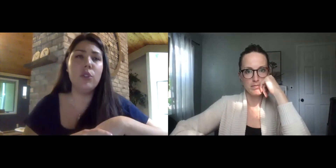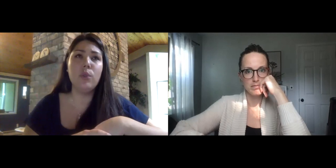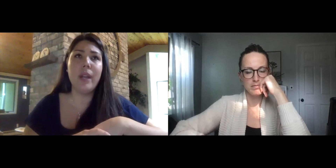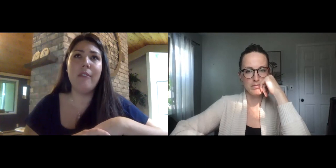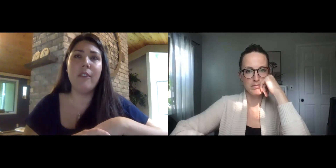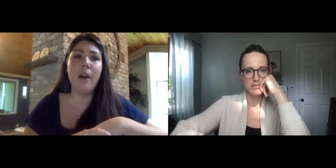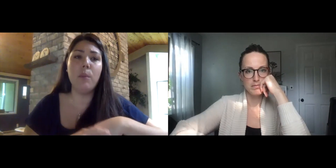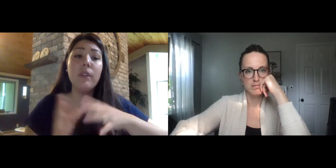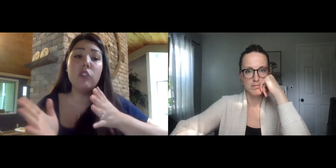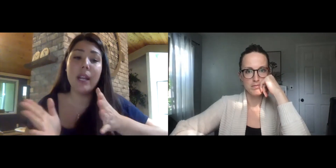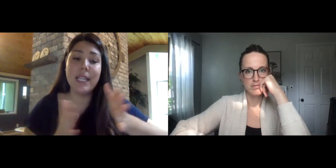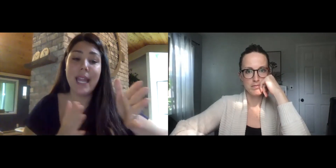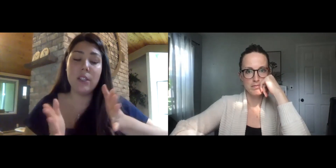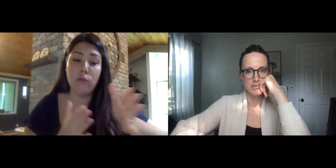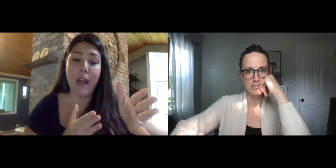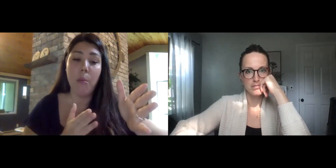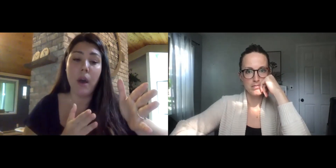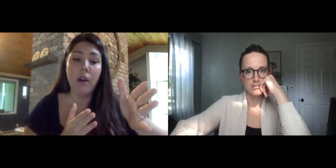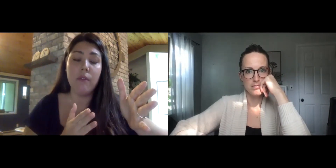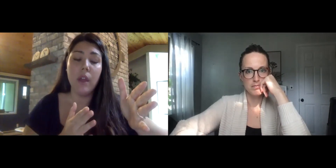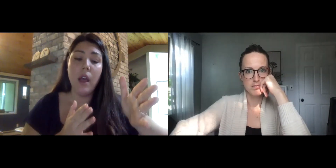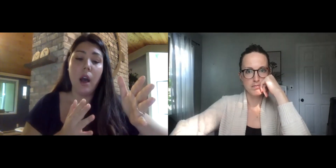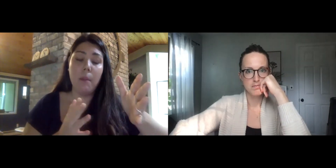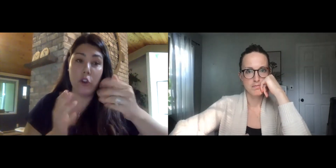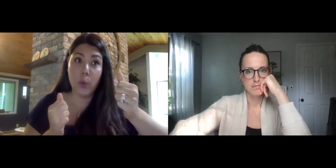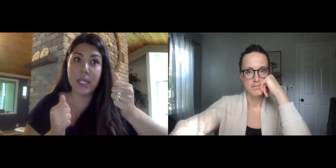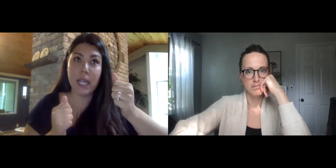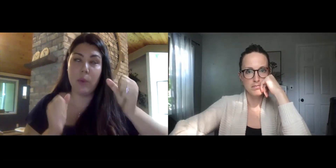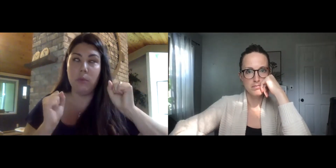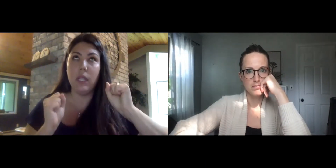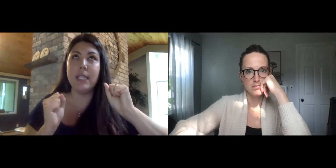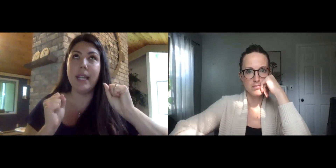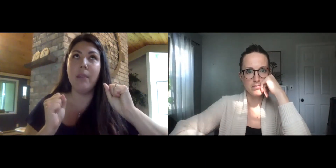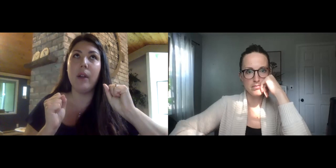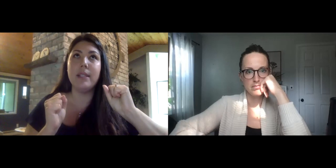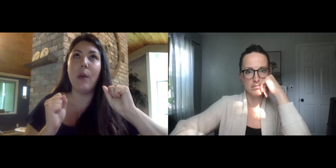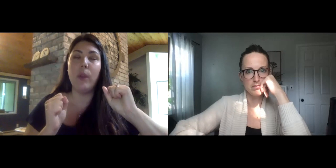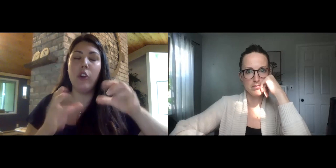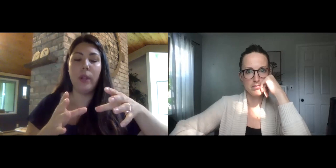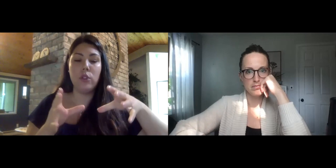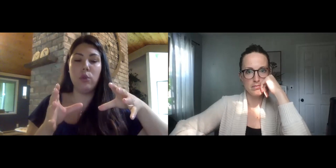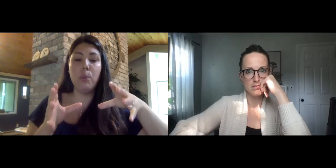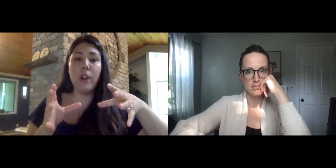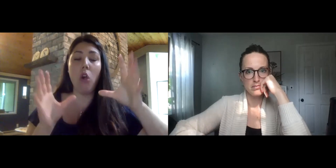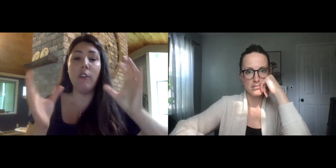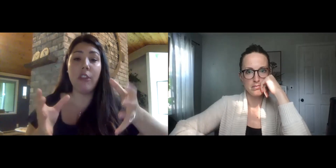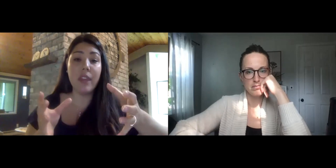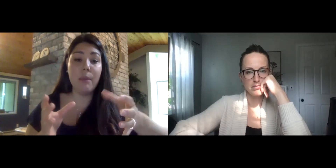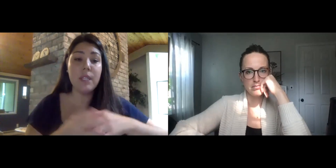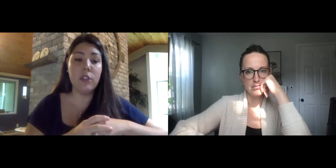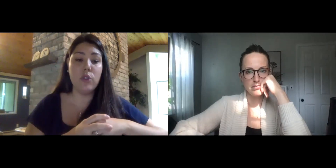really do whatever. We're really trying to get into the realm of our newest thing, which I'm really excited about, is that we are going to put all